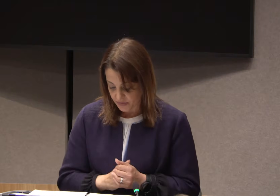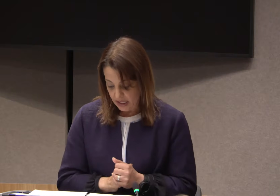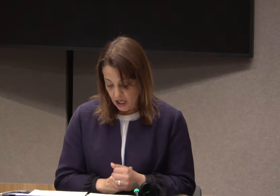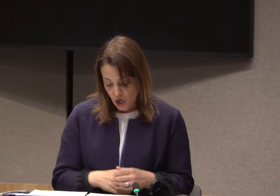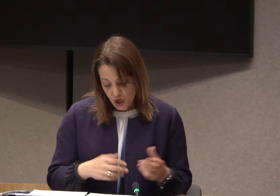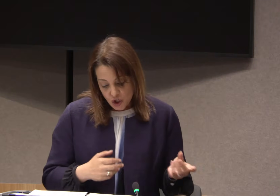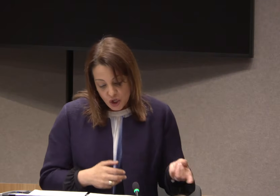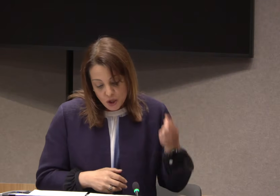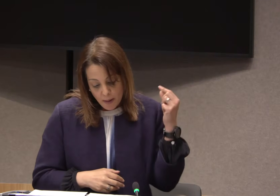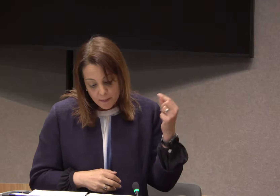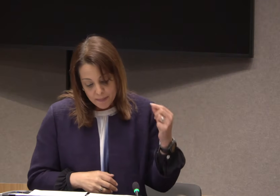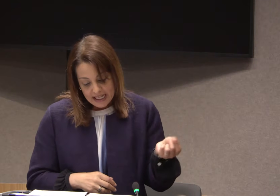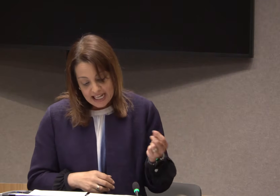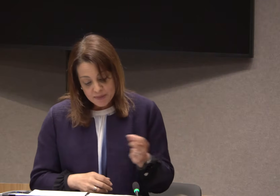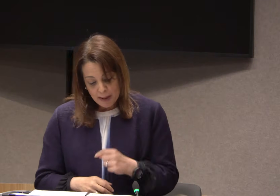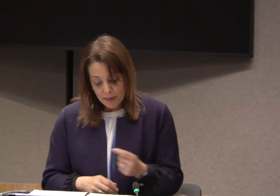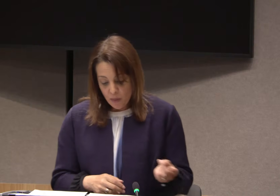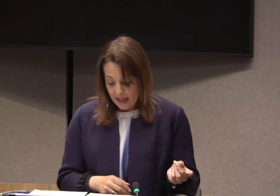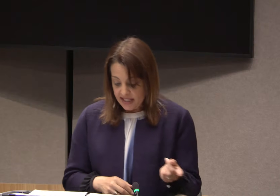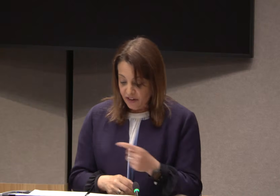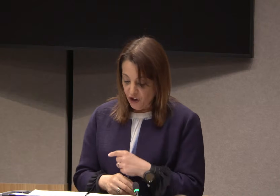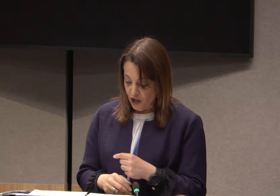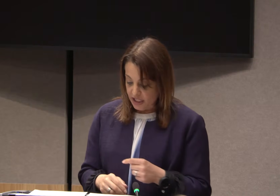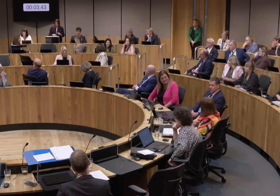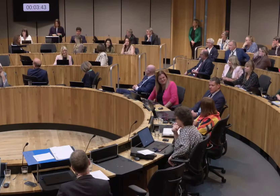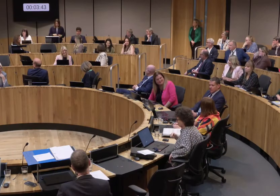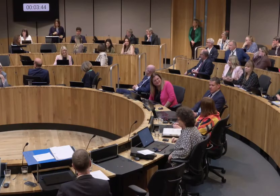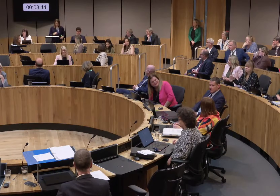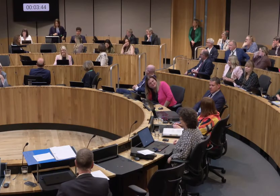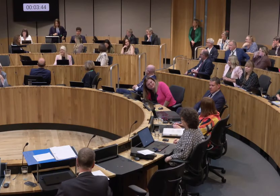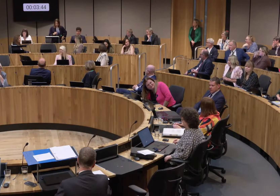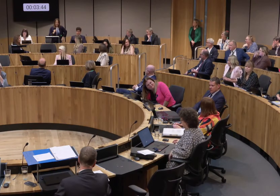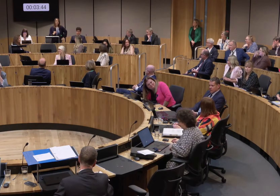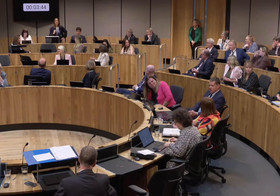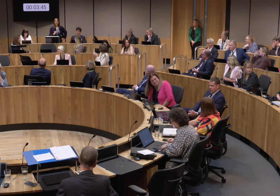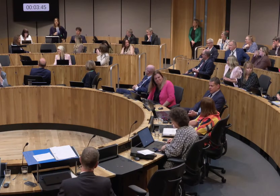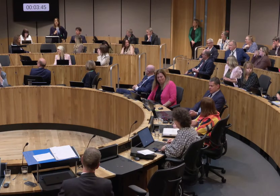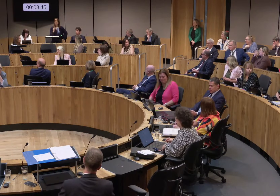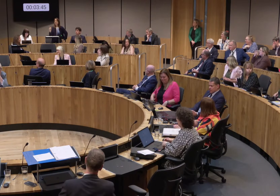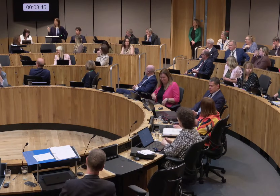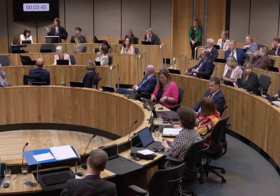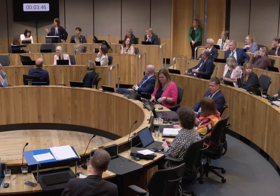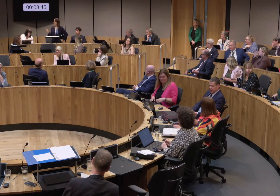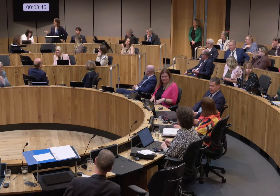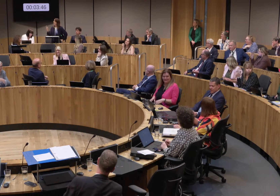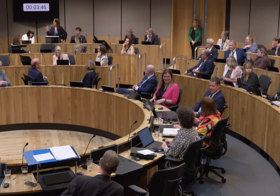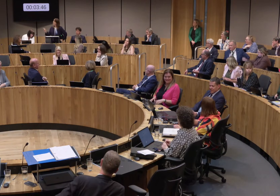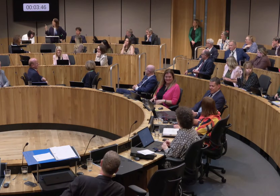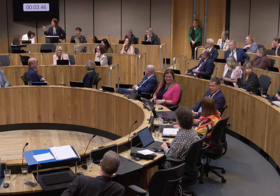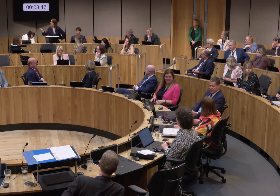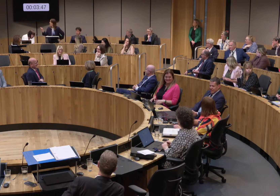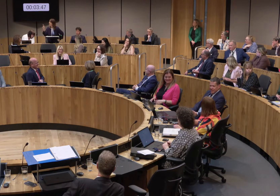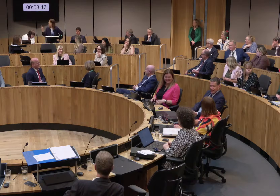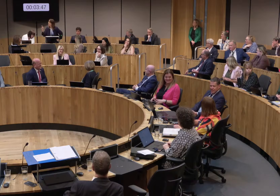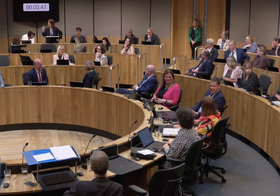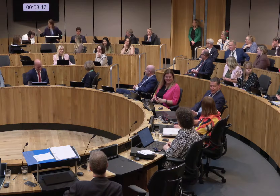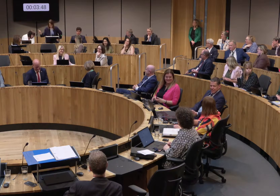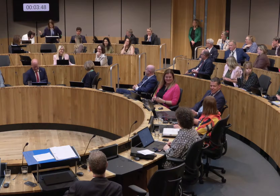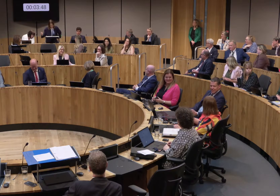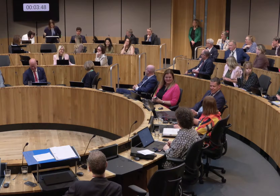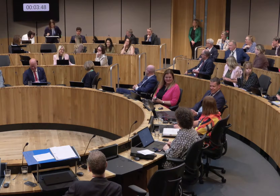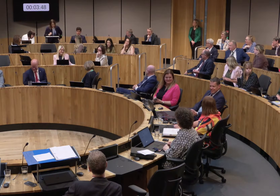quickly. Because people in Wales have heard, people in Wales are very clear. They need more money in